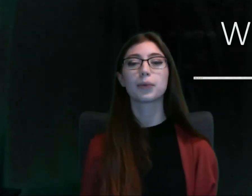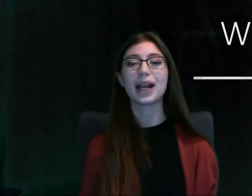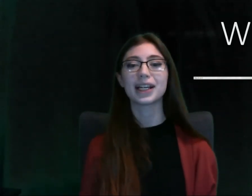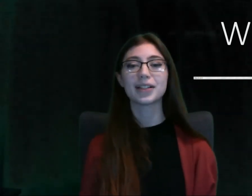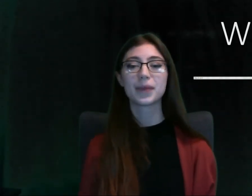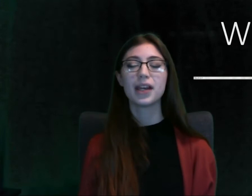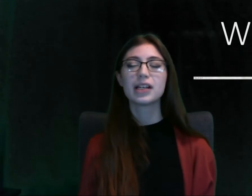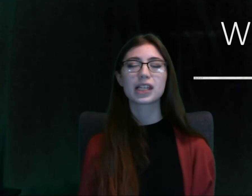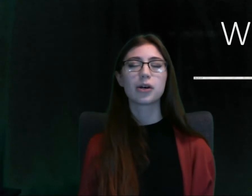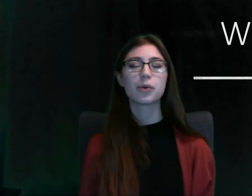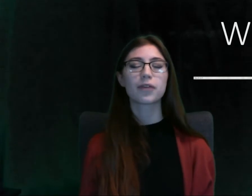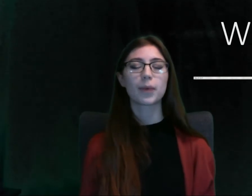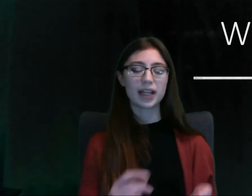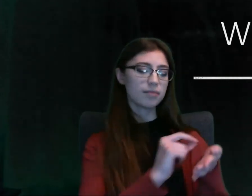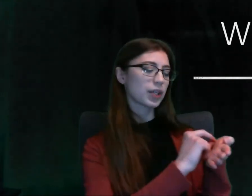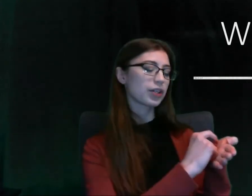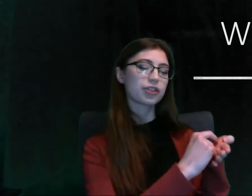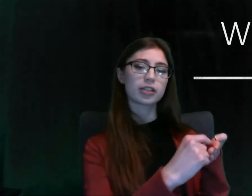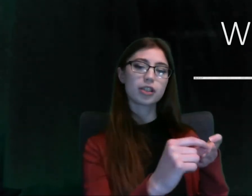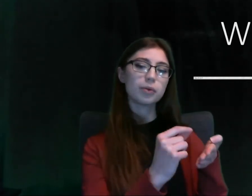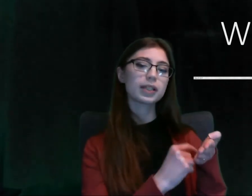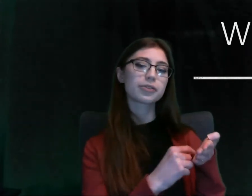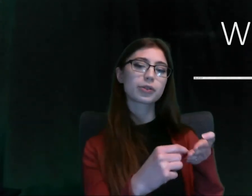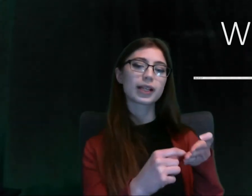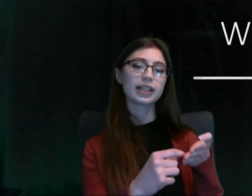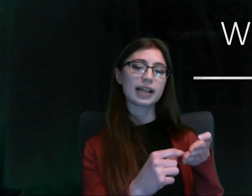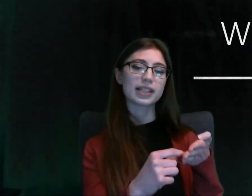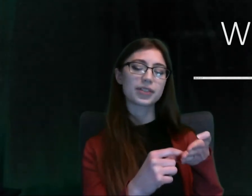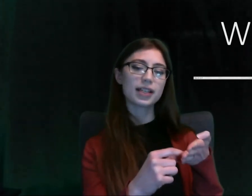Writer. So for writer, you're going to draw two little squiggly lines of text.